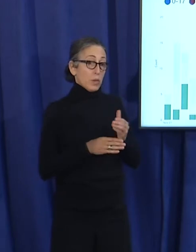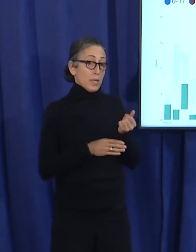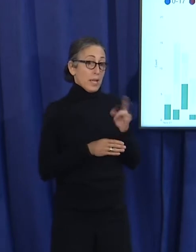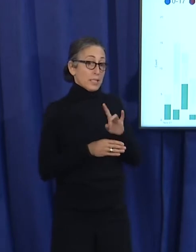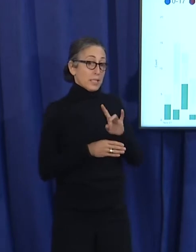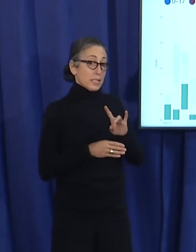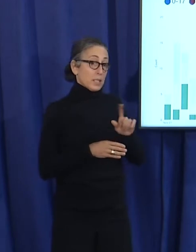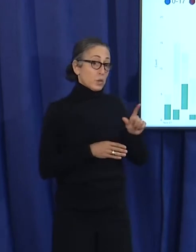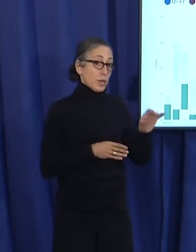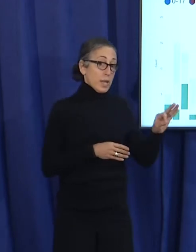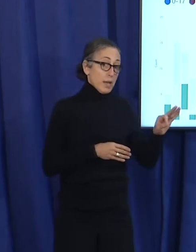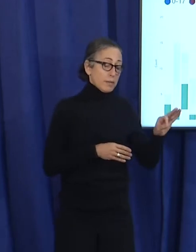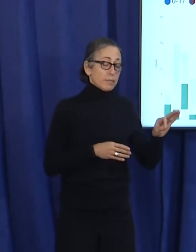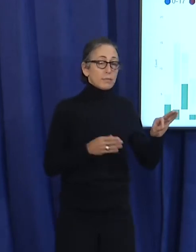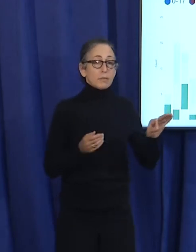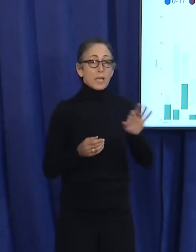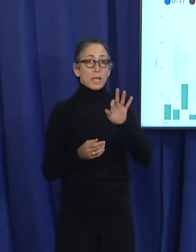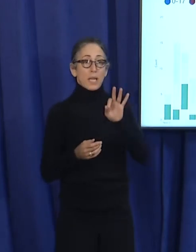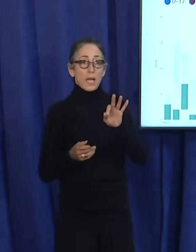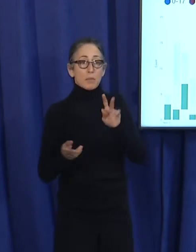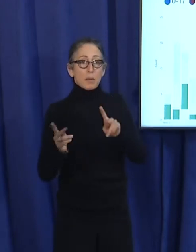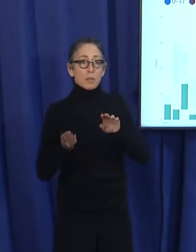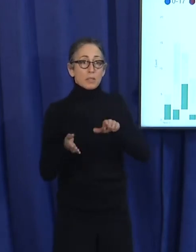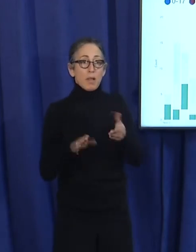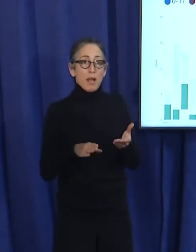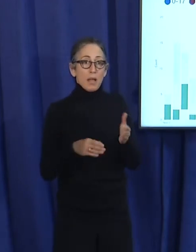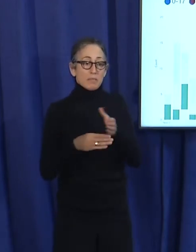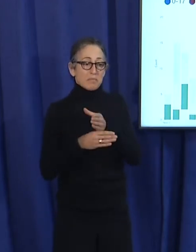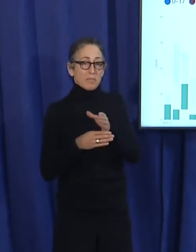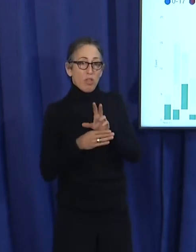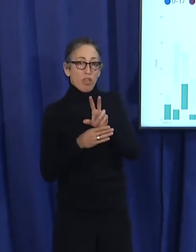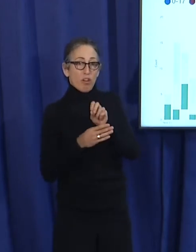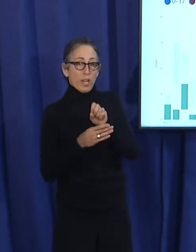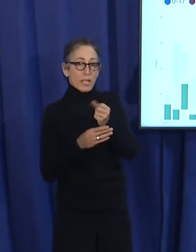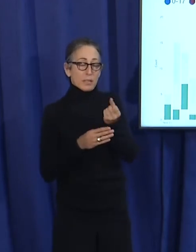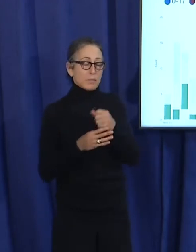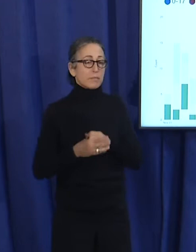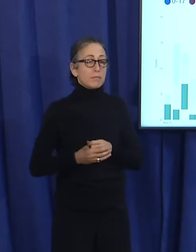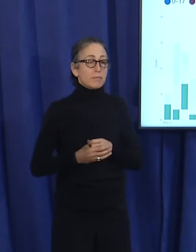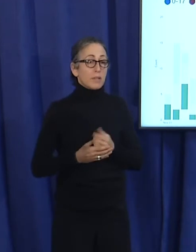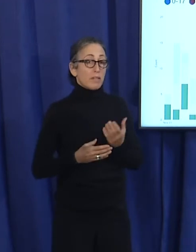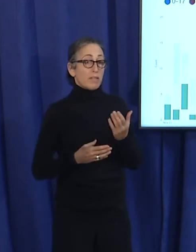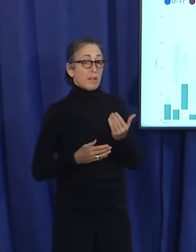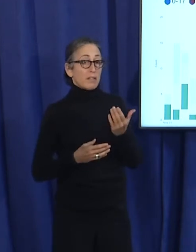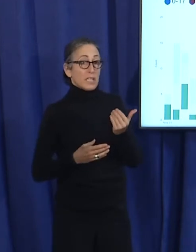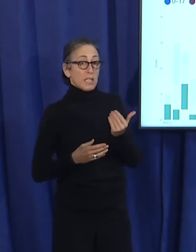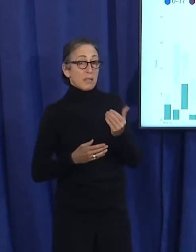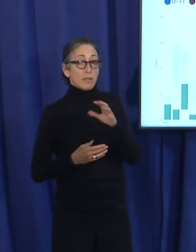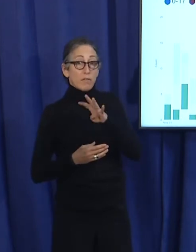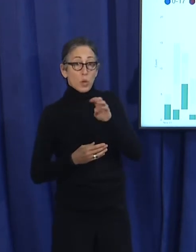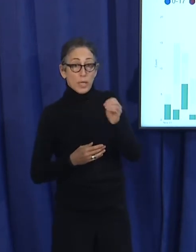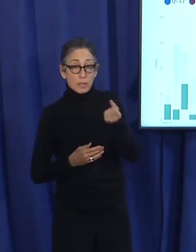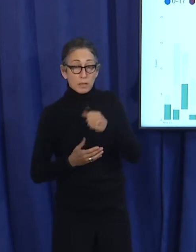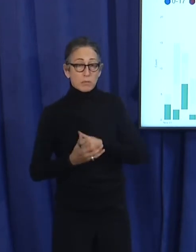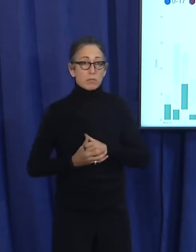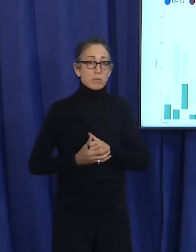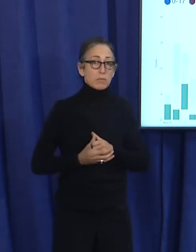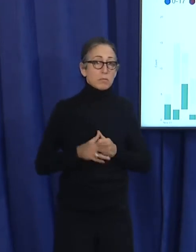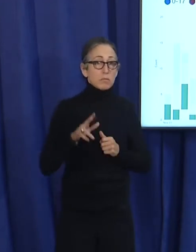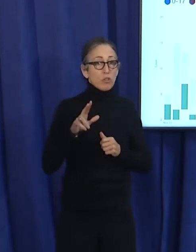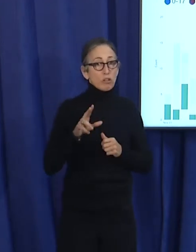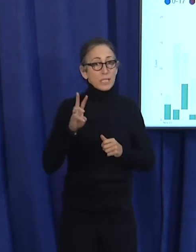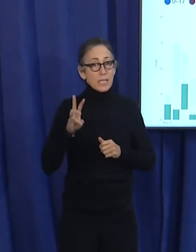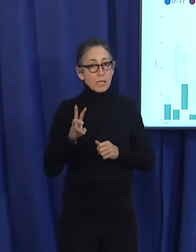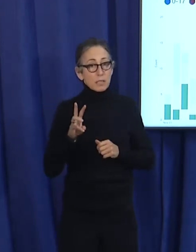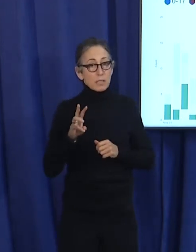and 29, 9 people die of COVID in their 30s, 15 die of COVID in their 40s, 36 die